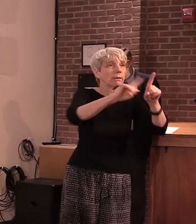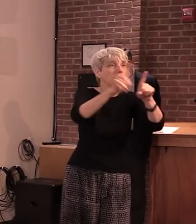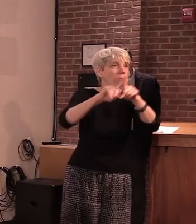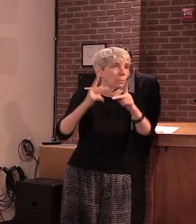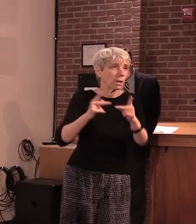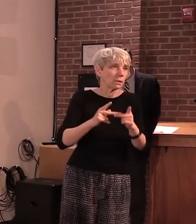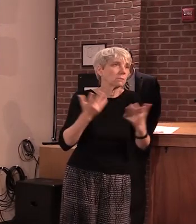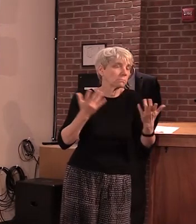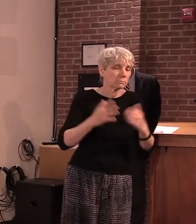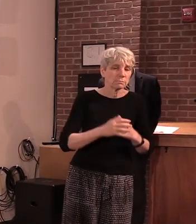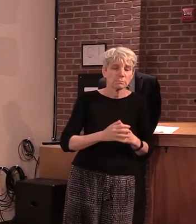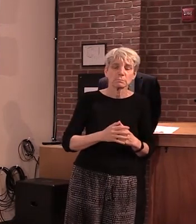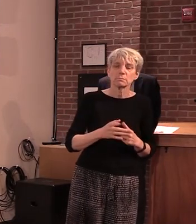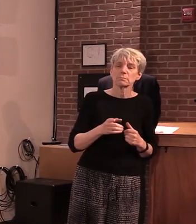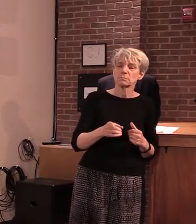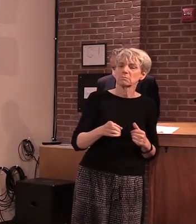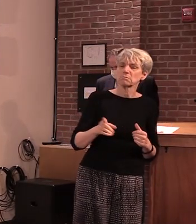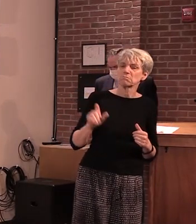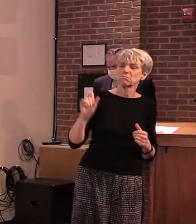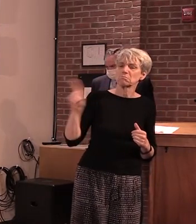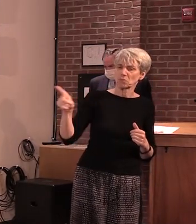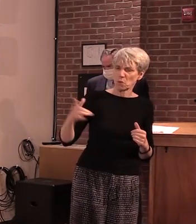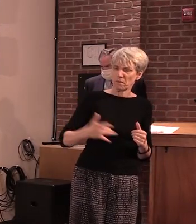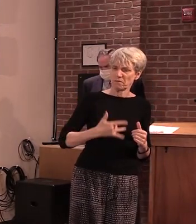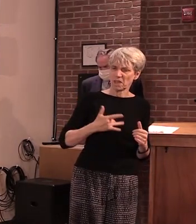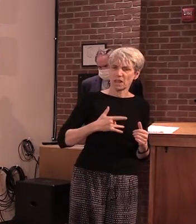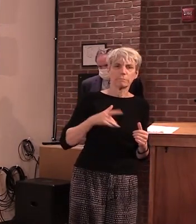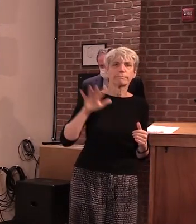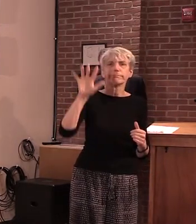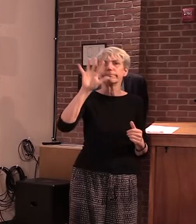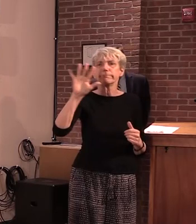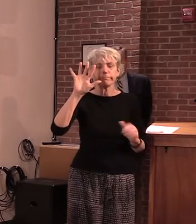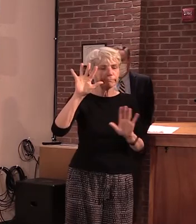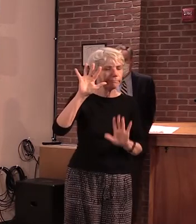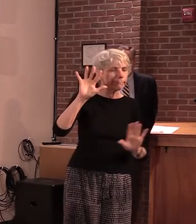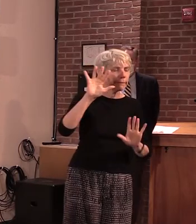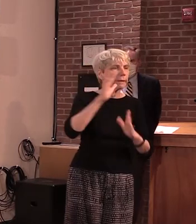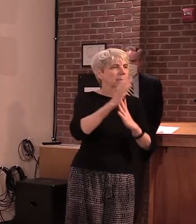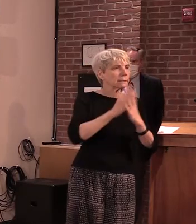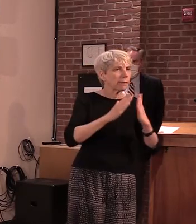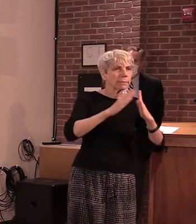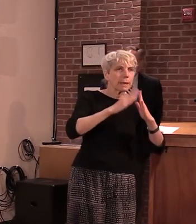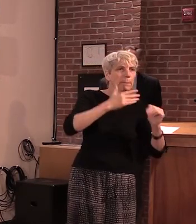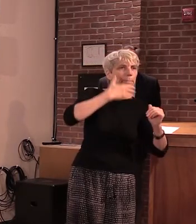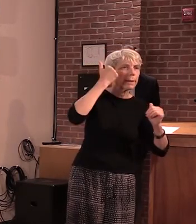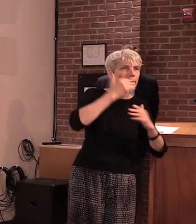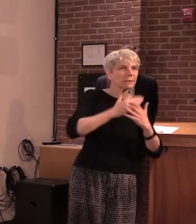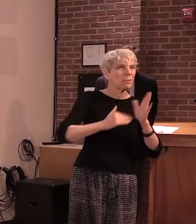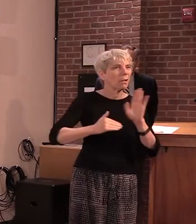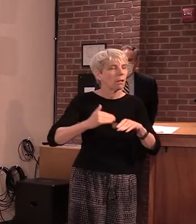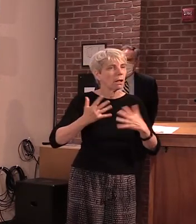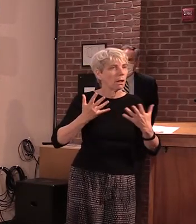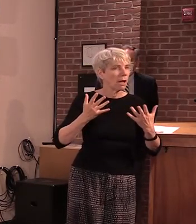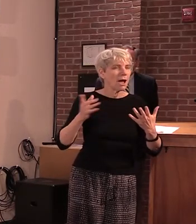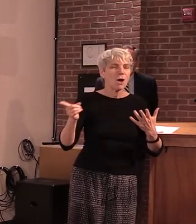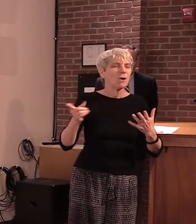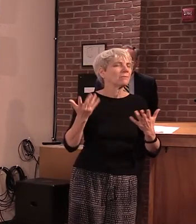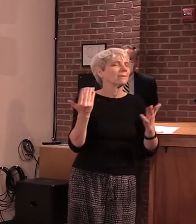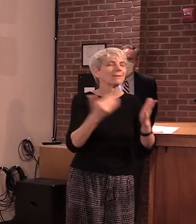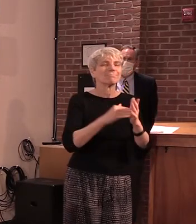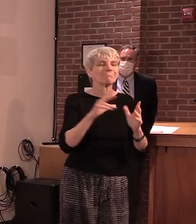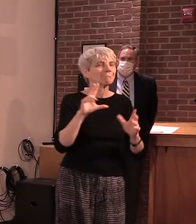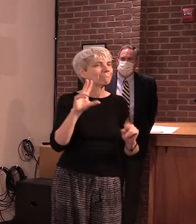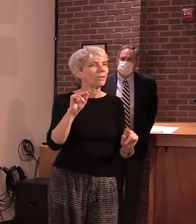And do you have a sense of in what region people are following your advice more so than others? You know, again, it doesn't, I don't know